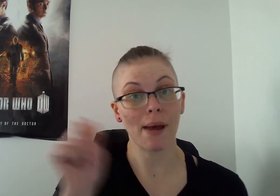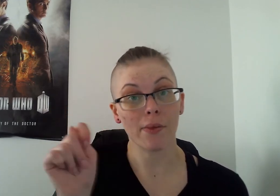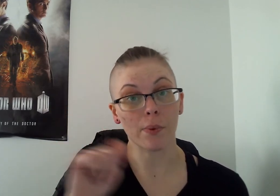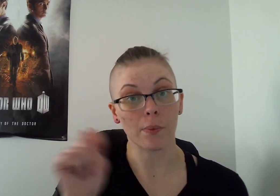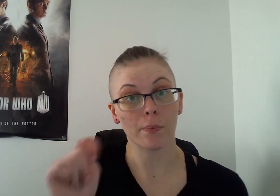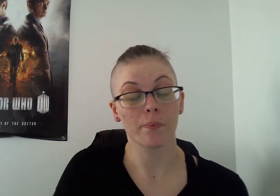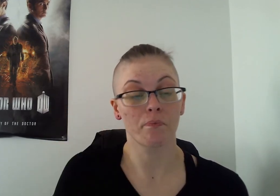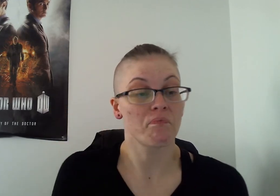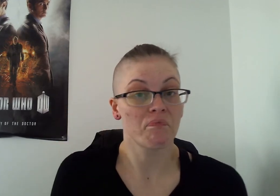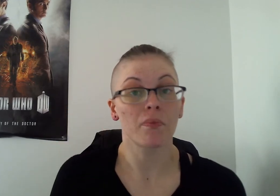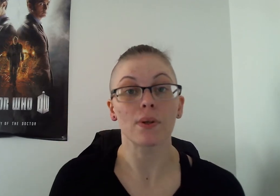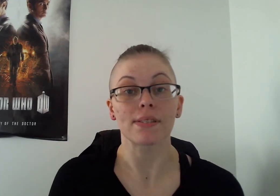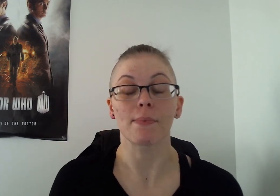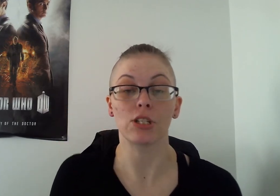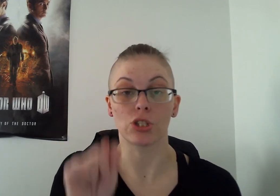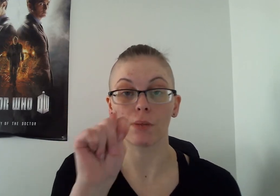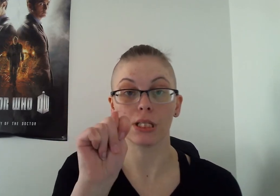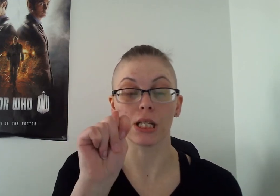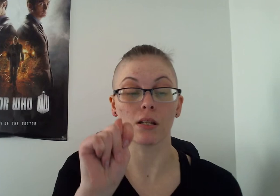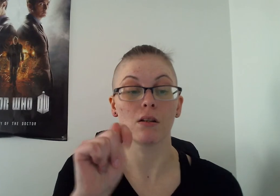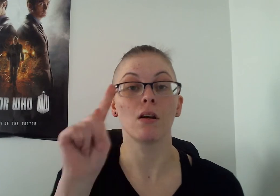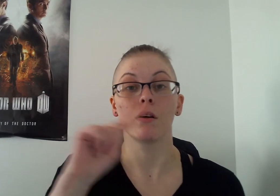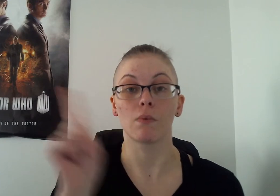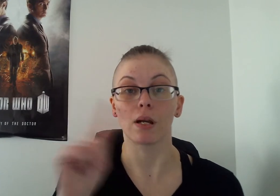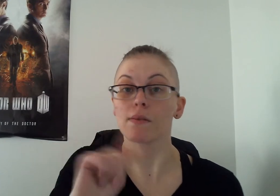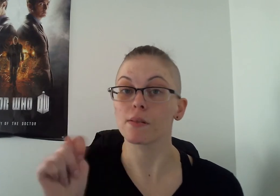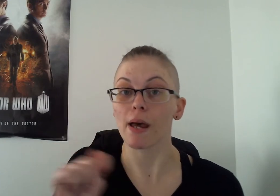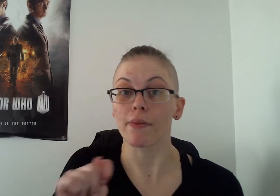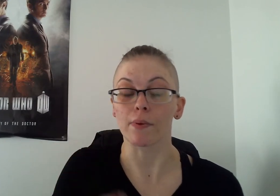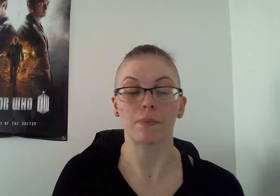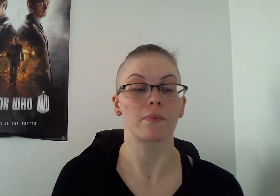bathroom? Same hand shape, T. Where is the bathroom?